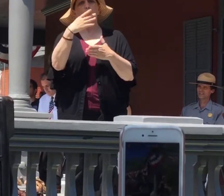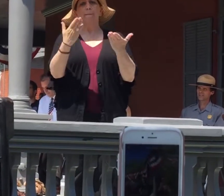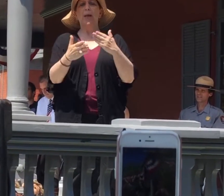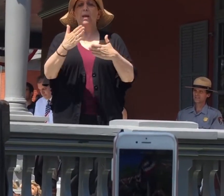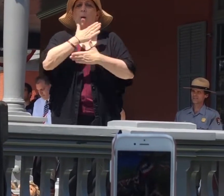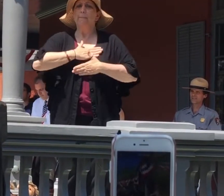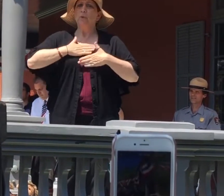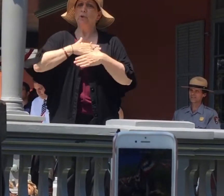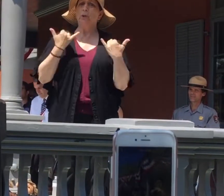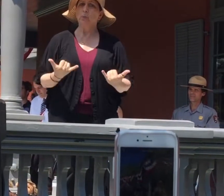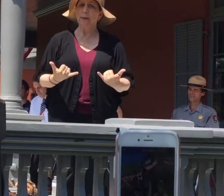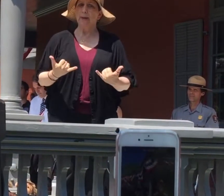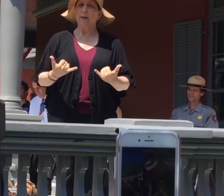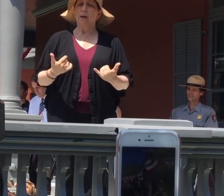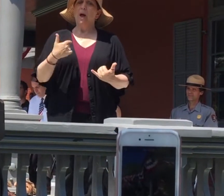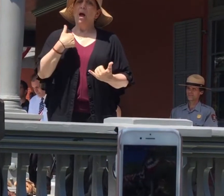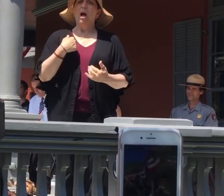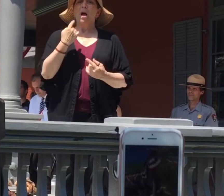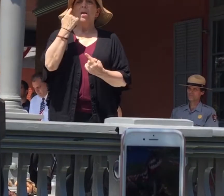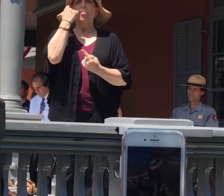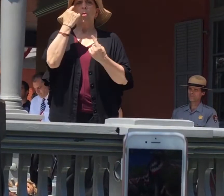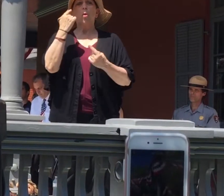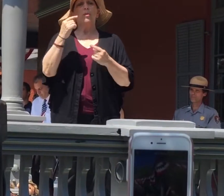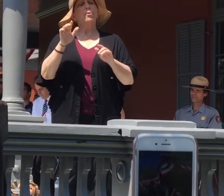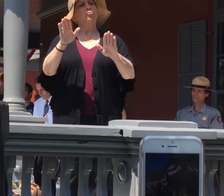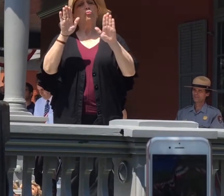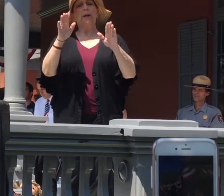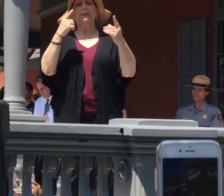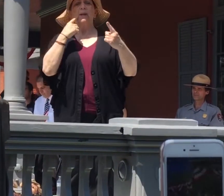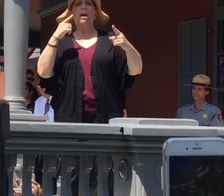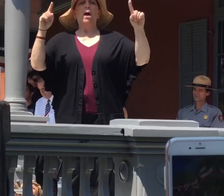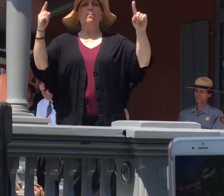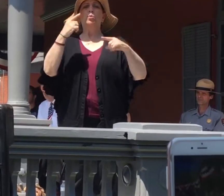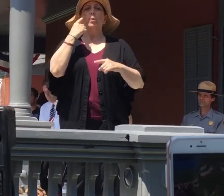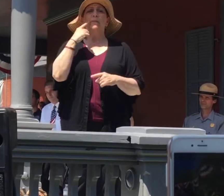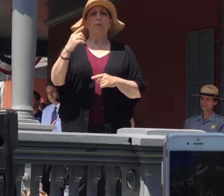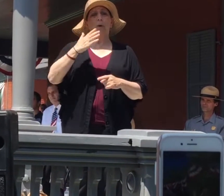still appreciate today. I thought the greatest accomplishment of the